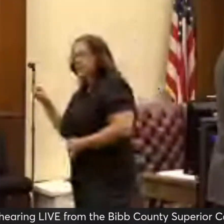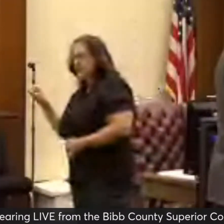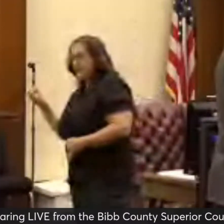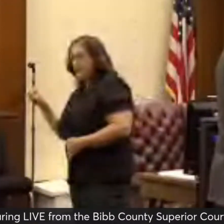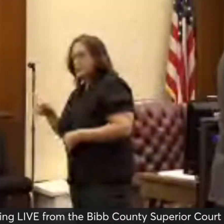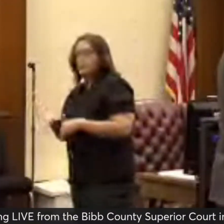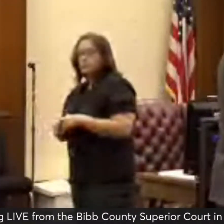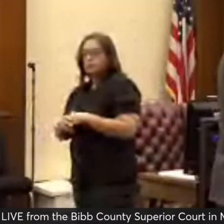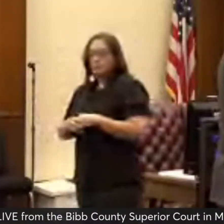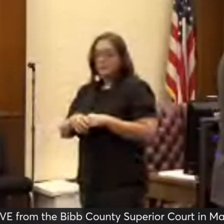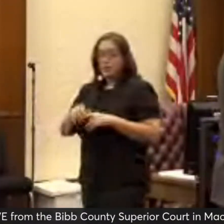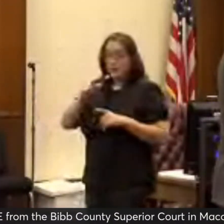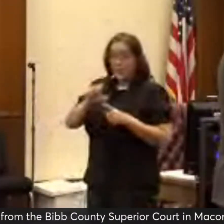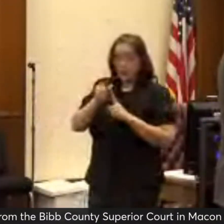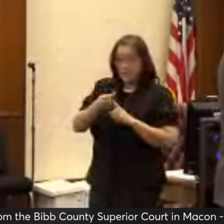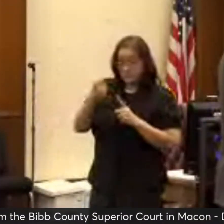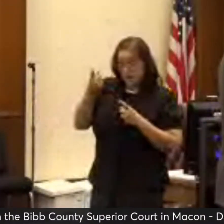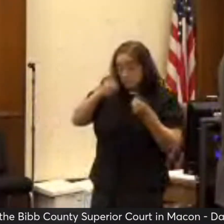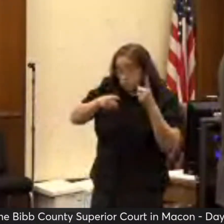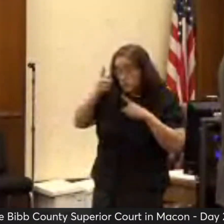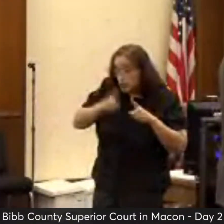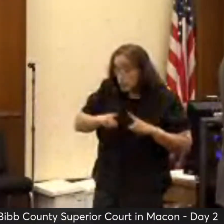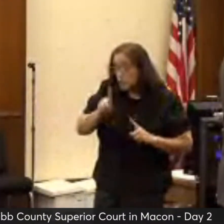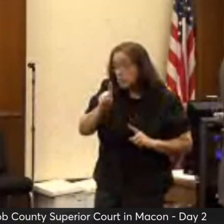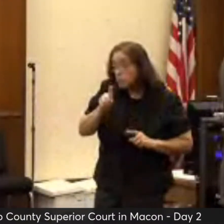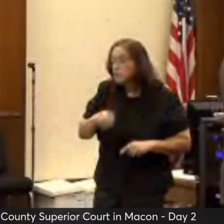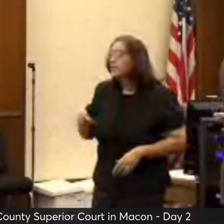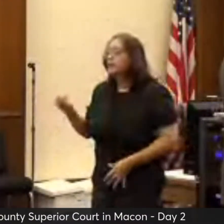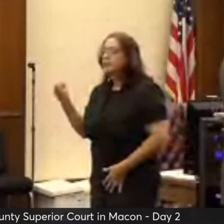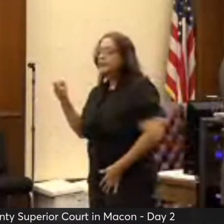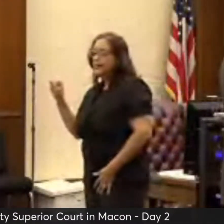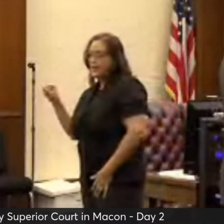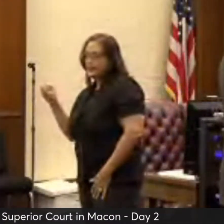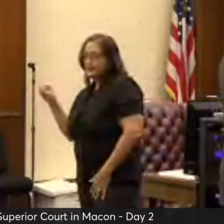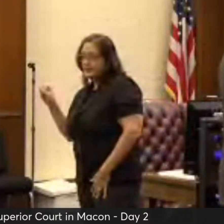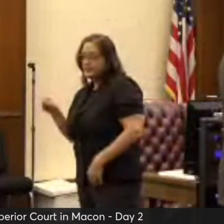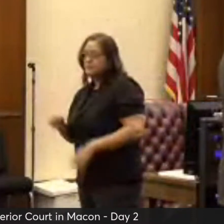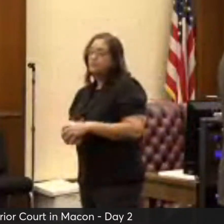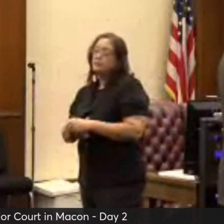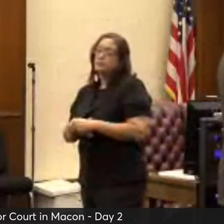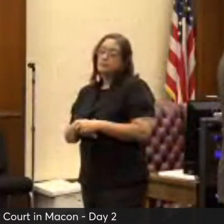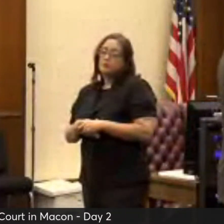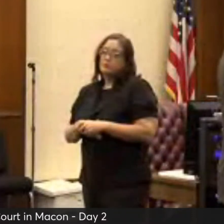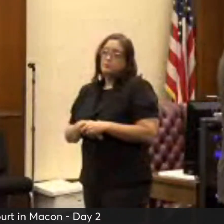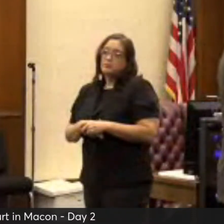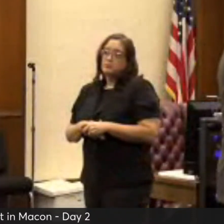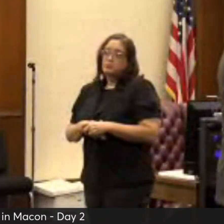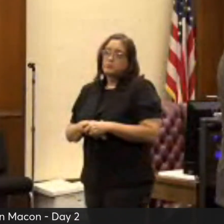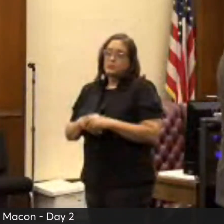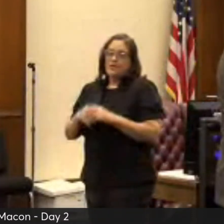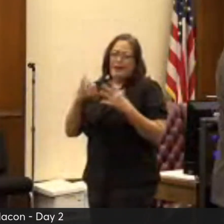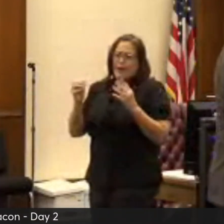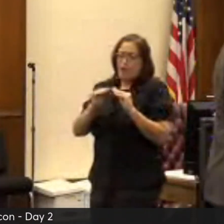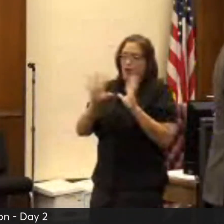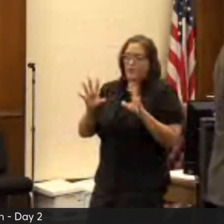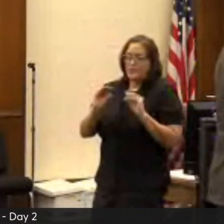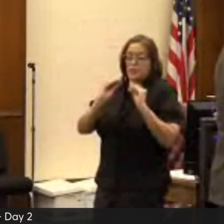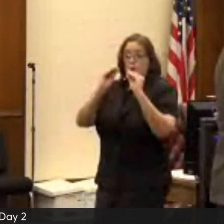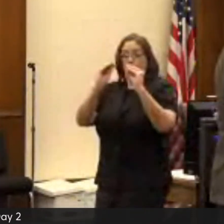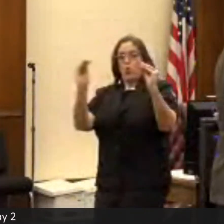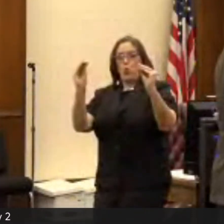happen in this case? Yes. And obviously, as you've referenced, with no table